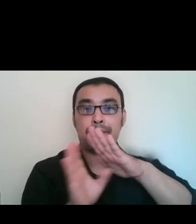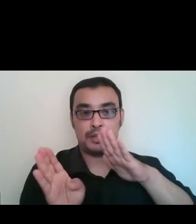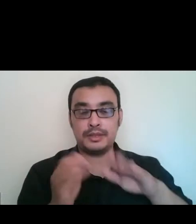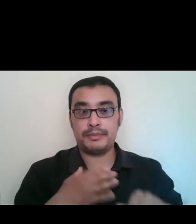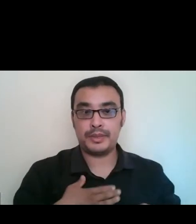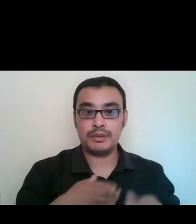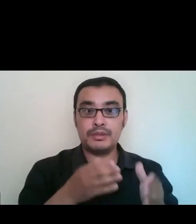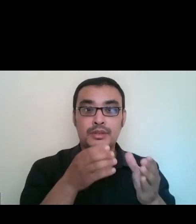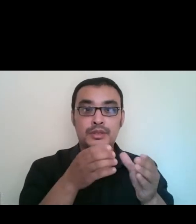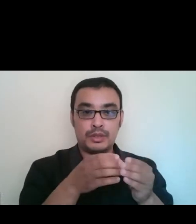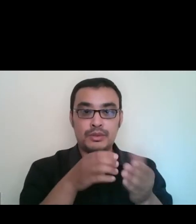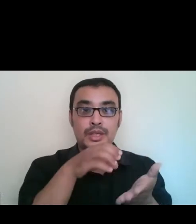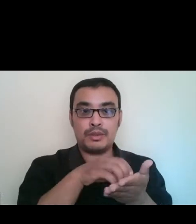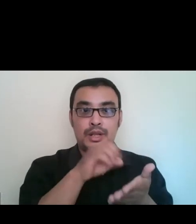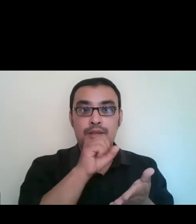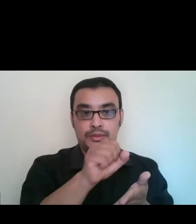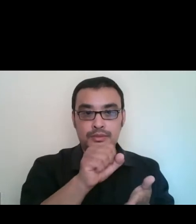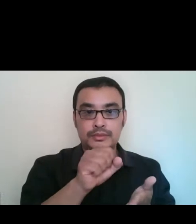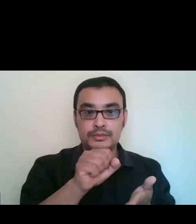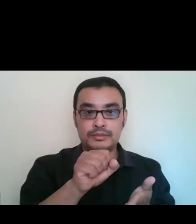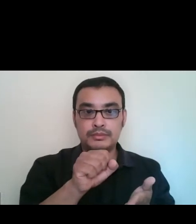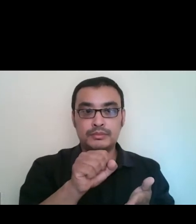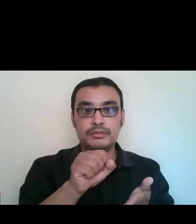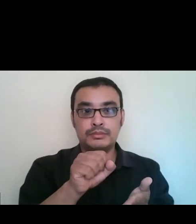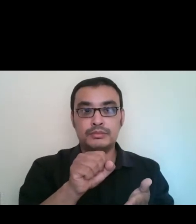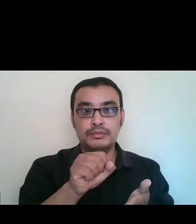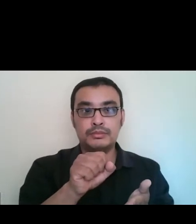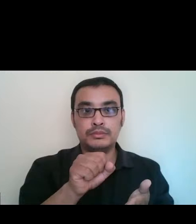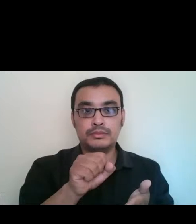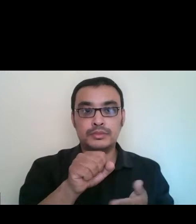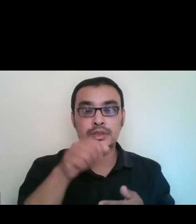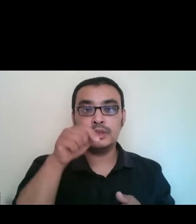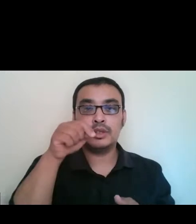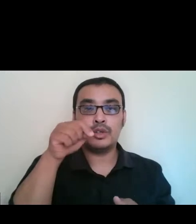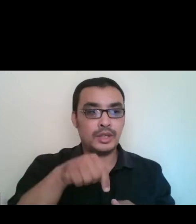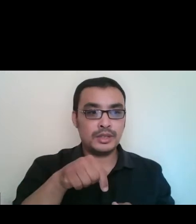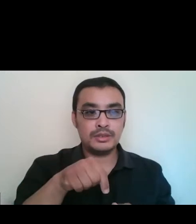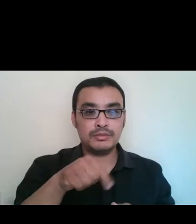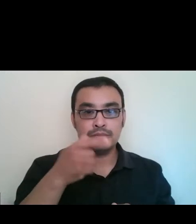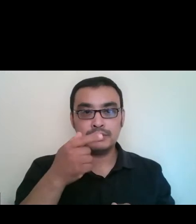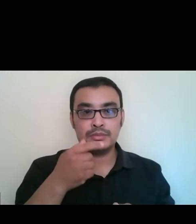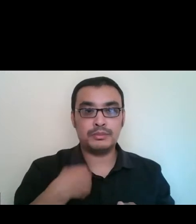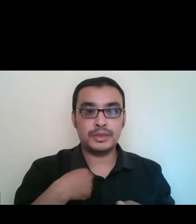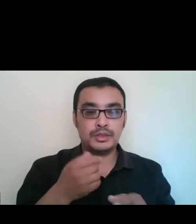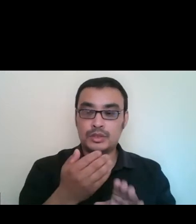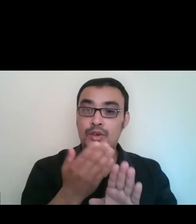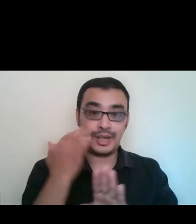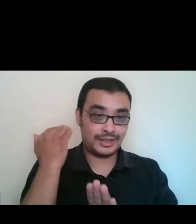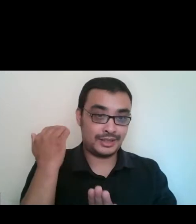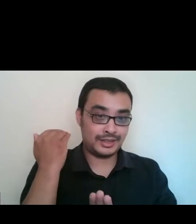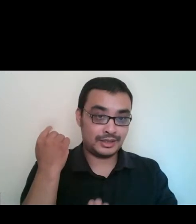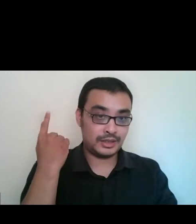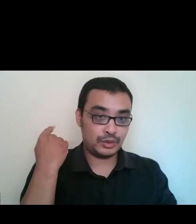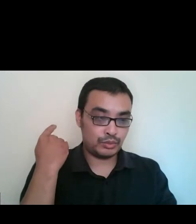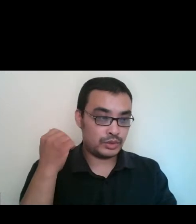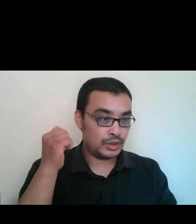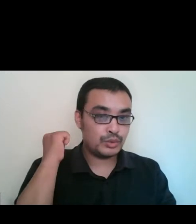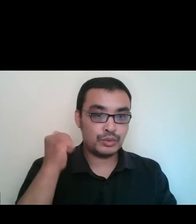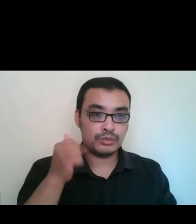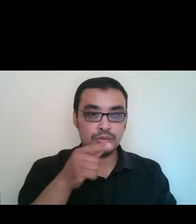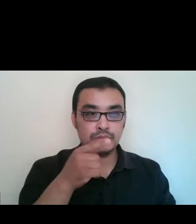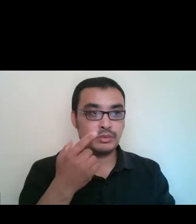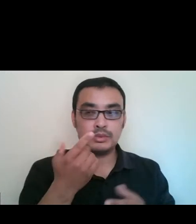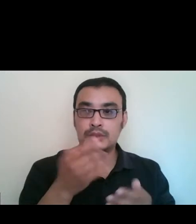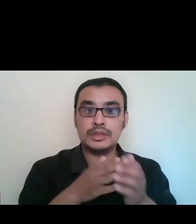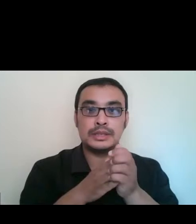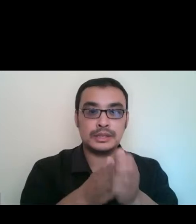place, Anish is supposed to be here, but unfortunately, day before yesterday, we lost our